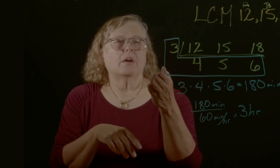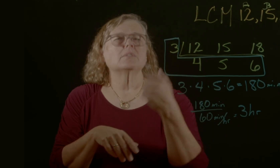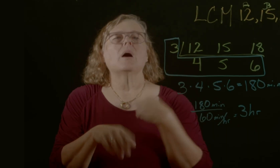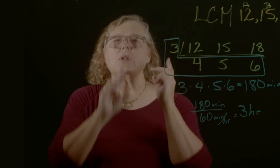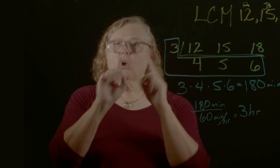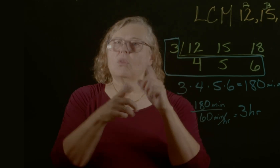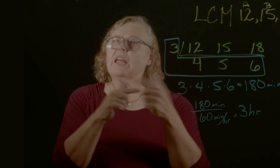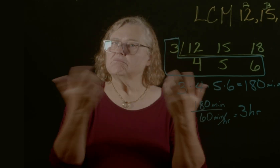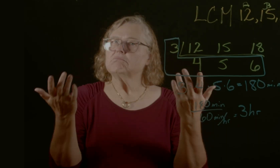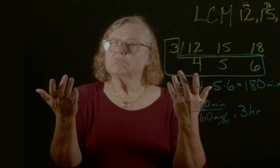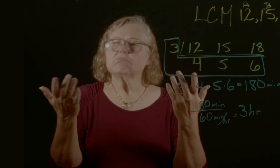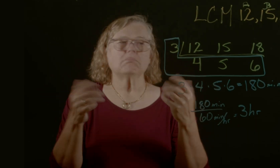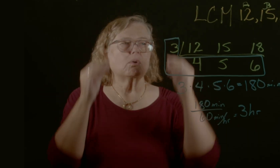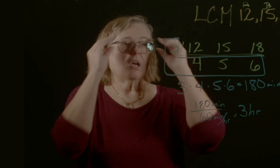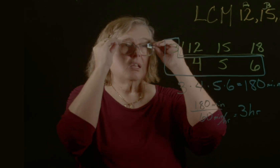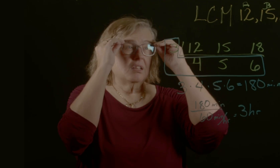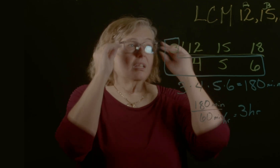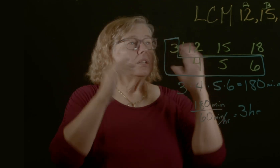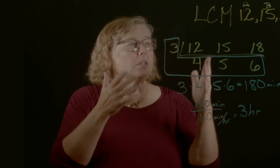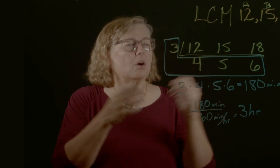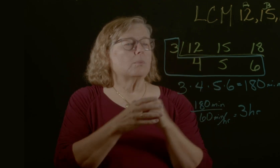stuff. Okay.